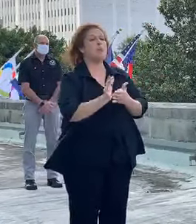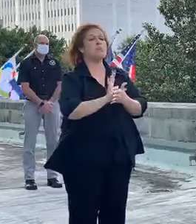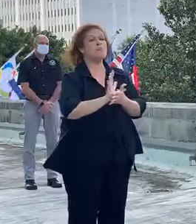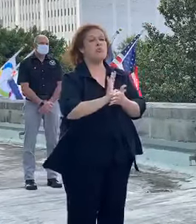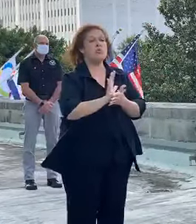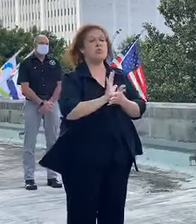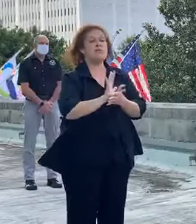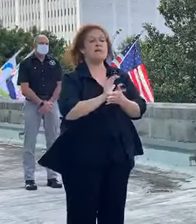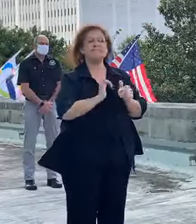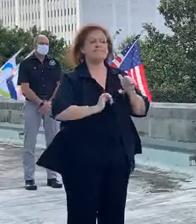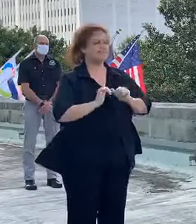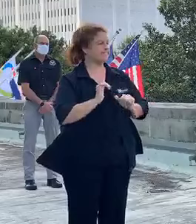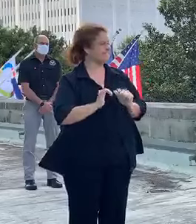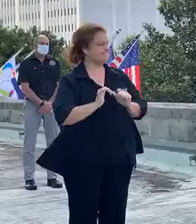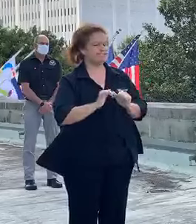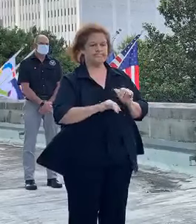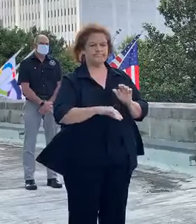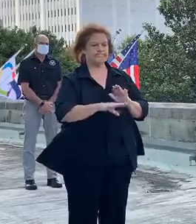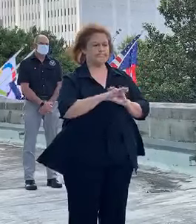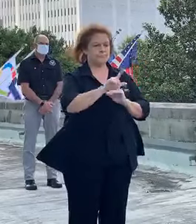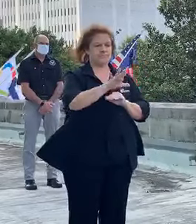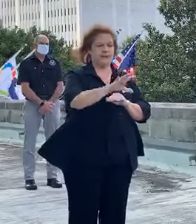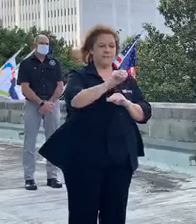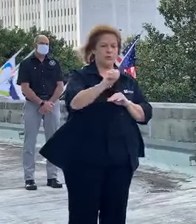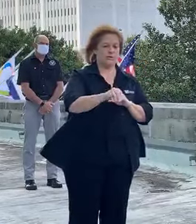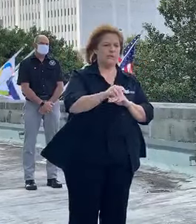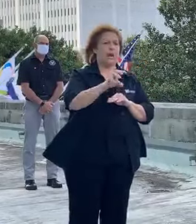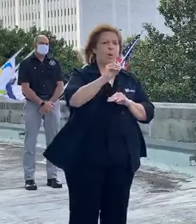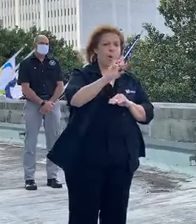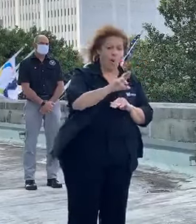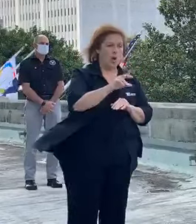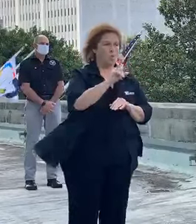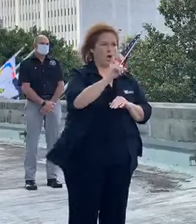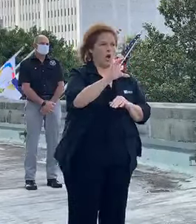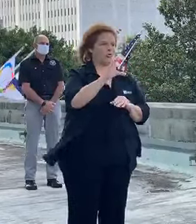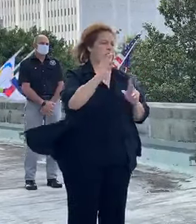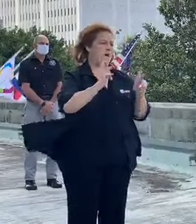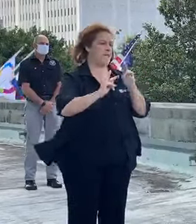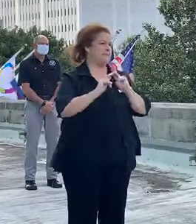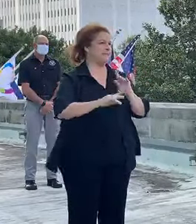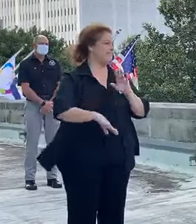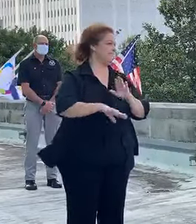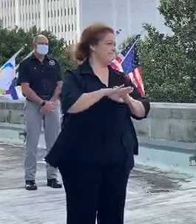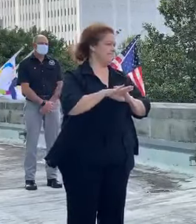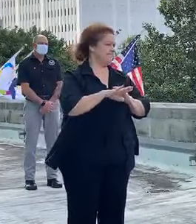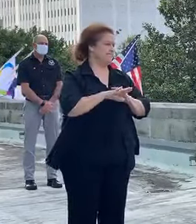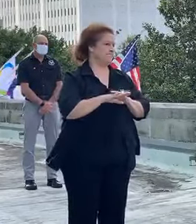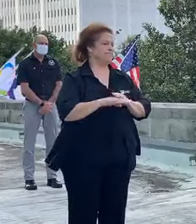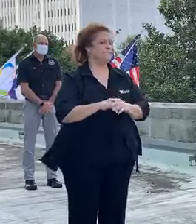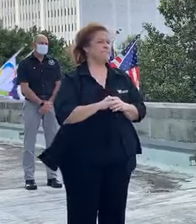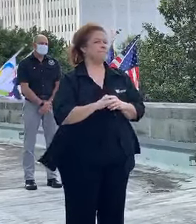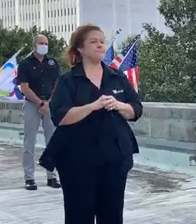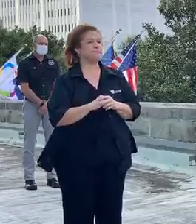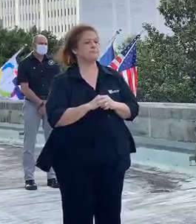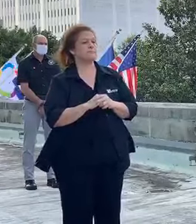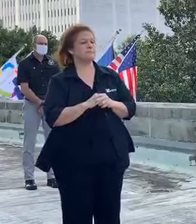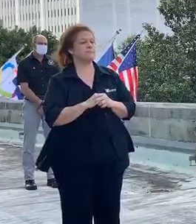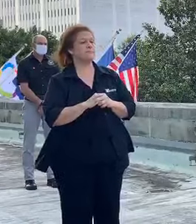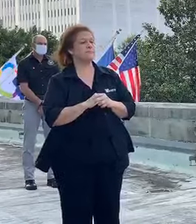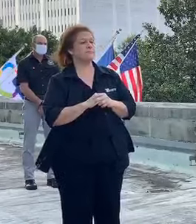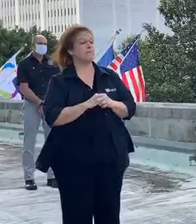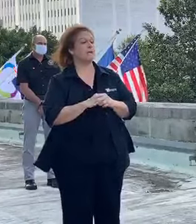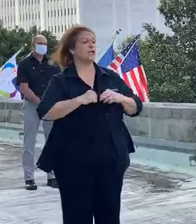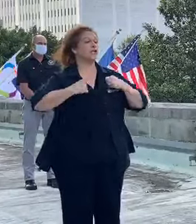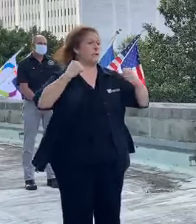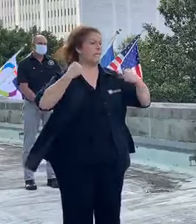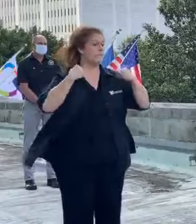well will be restricted to 25% or occupancy or 100 people, whichever is fewer. Gyms